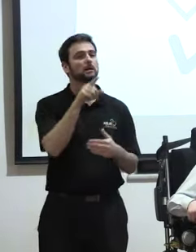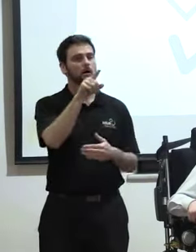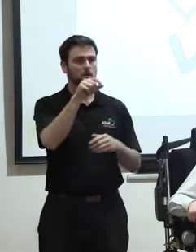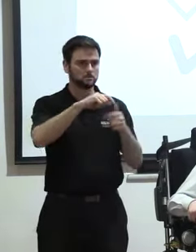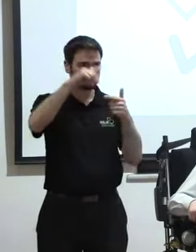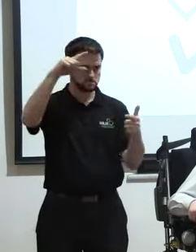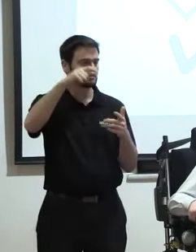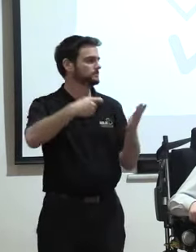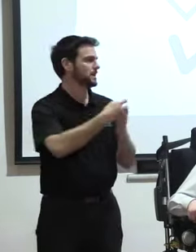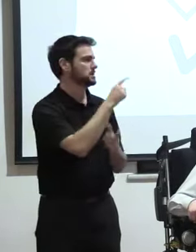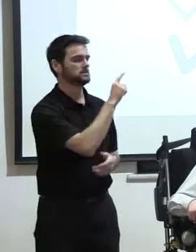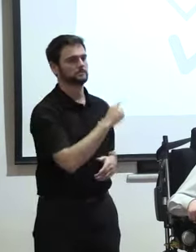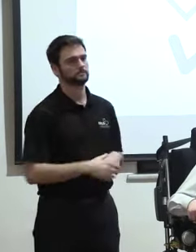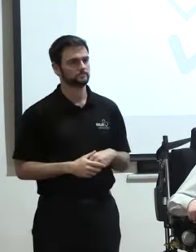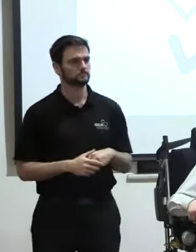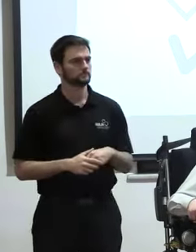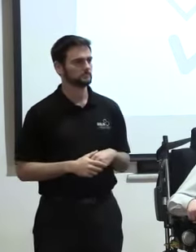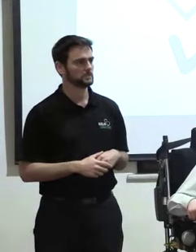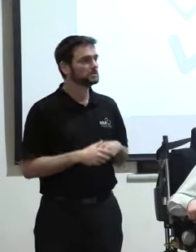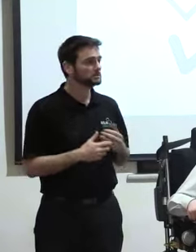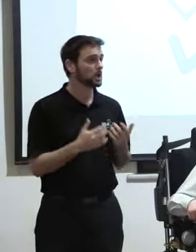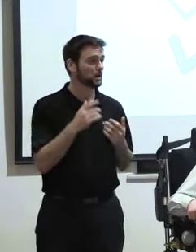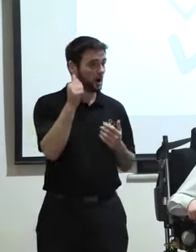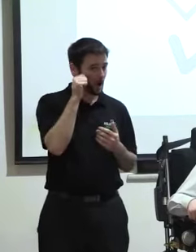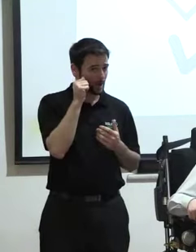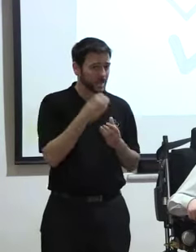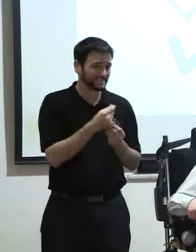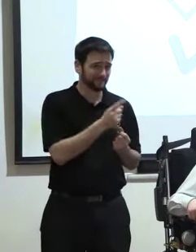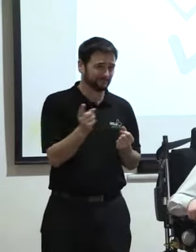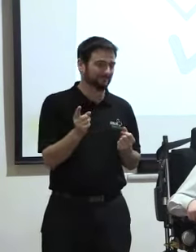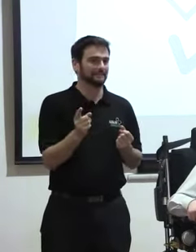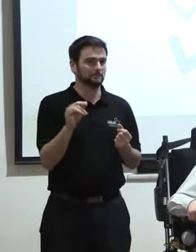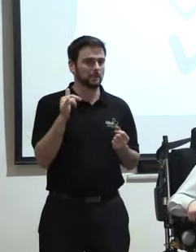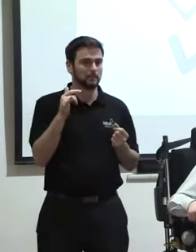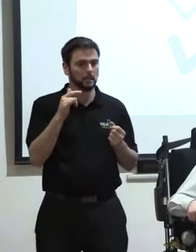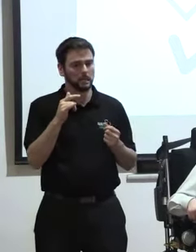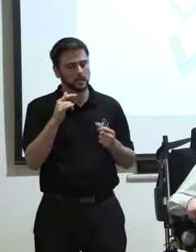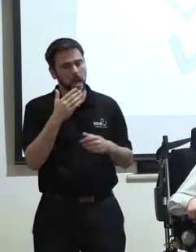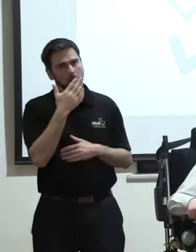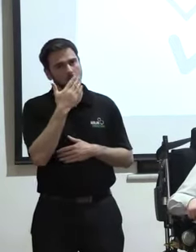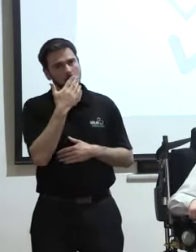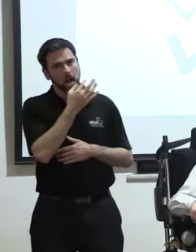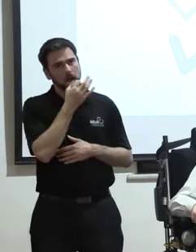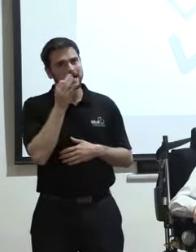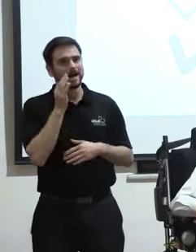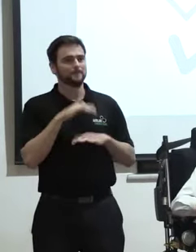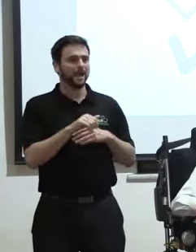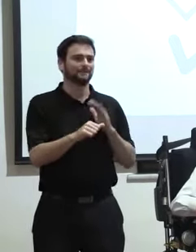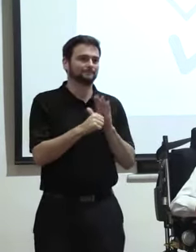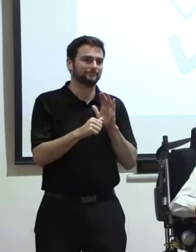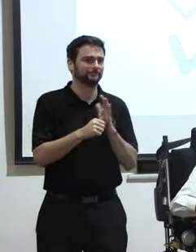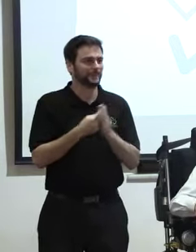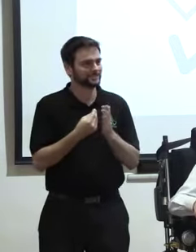getting very detailed, so some of you, your eyes might be glazing over. But what I want to kind of end on is the fact that,